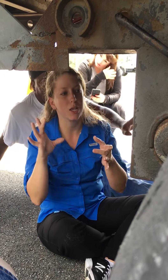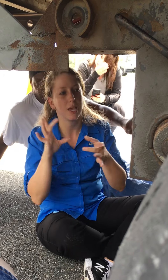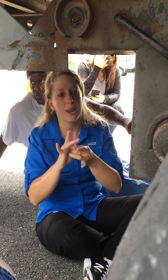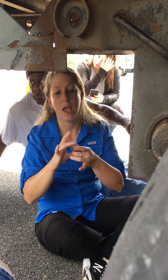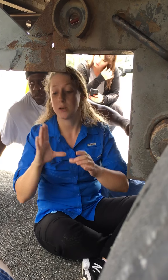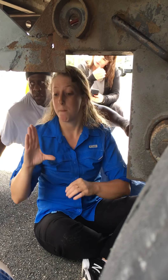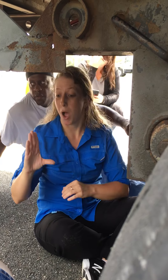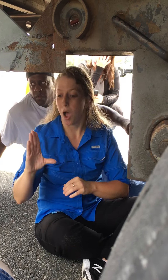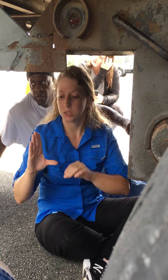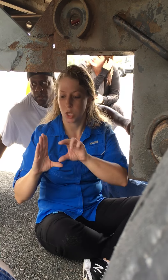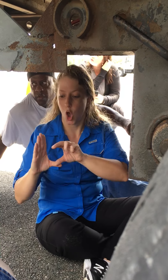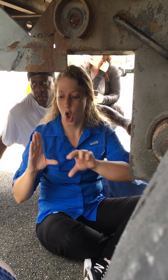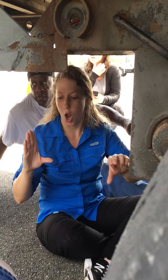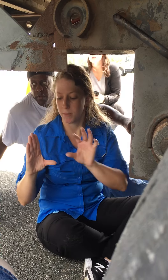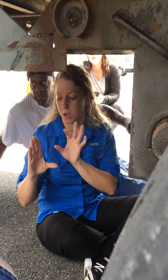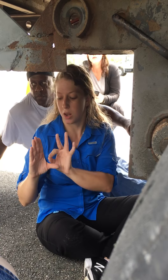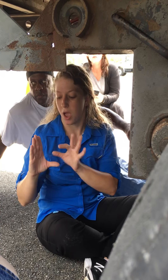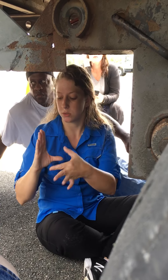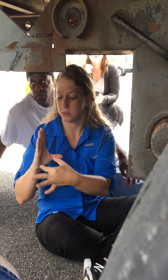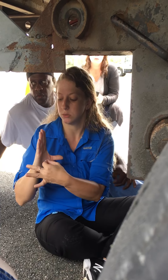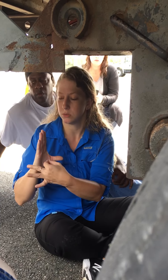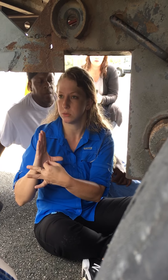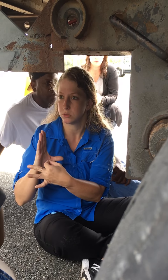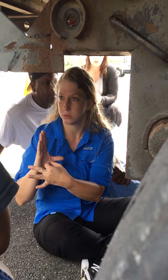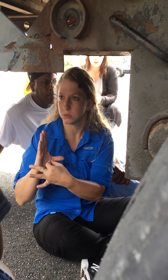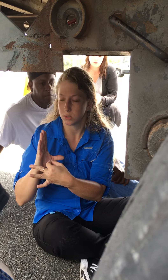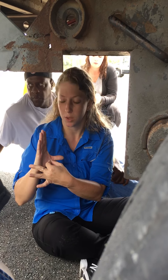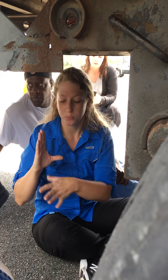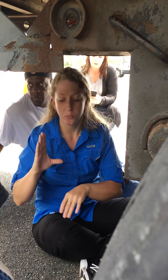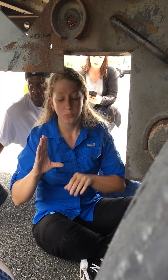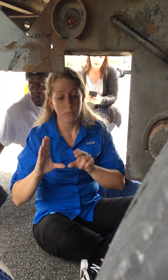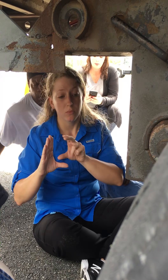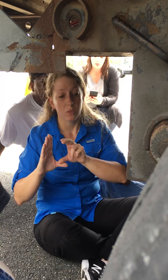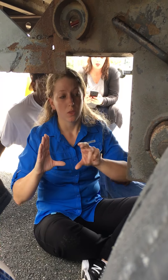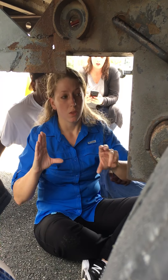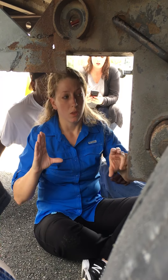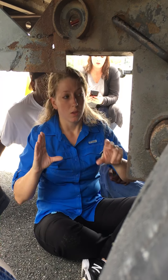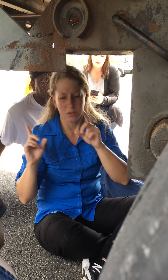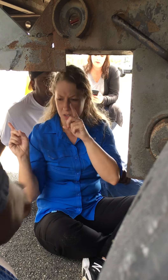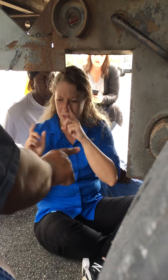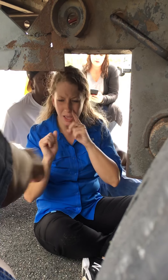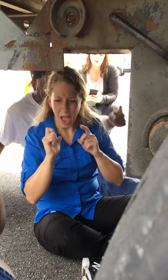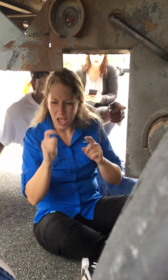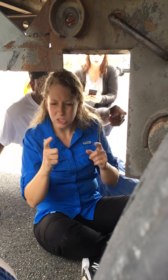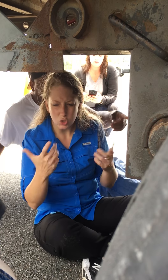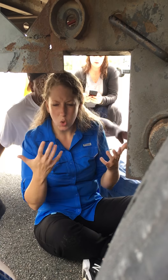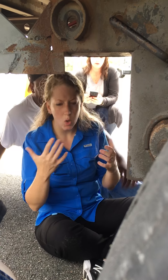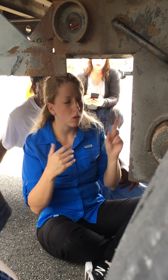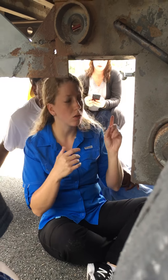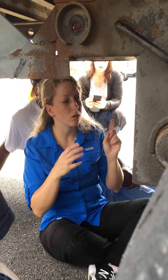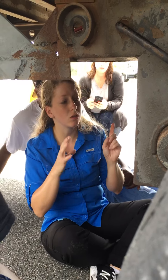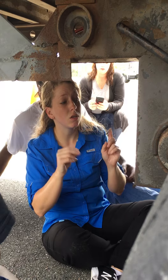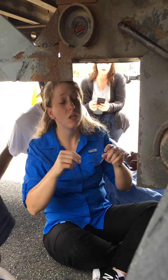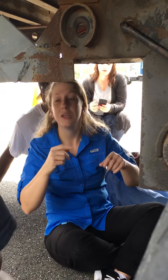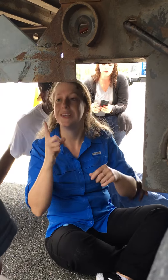axle. Not about the axle itself, Okay. other than the axle. The U-bolts have the Connected. axle securely fastened to the torque